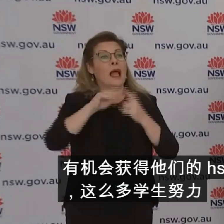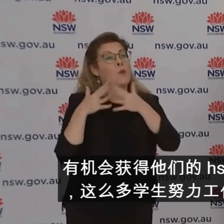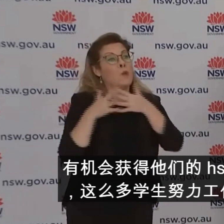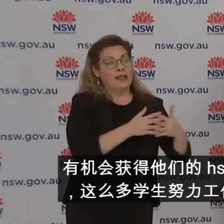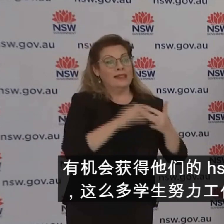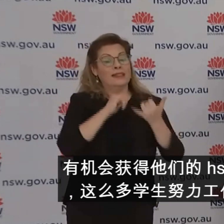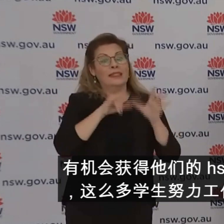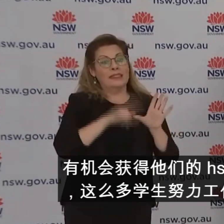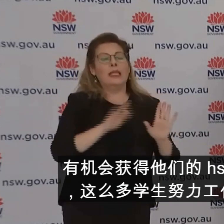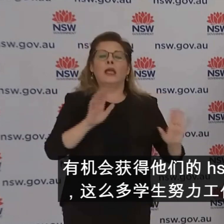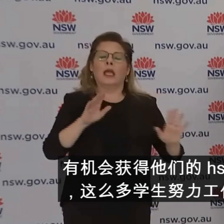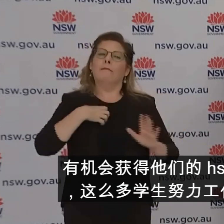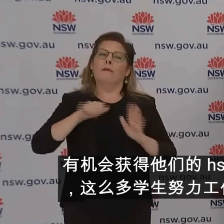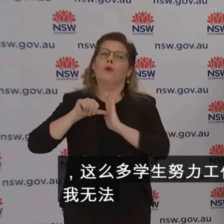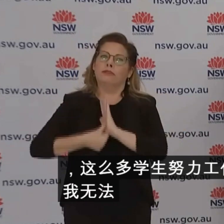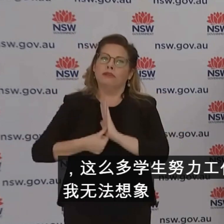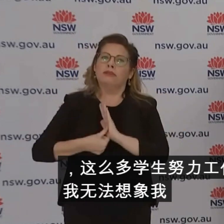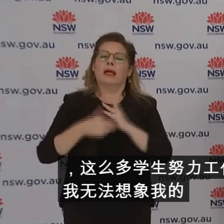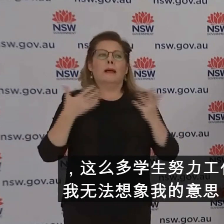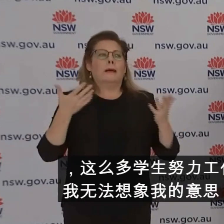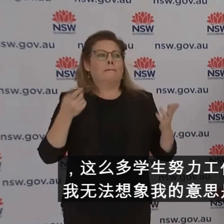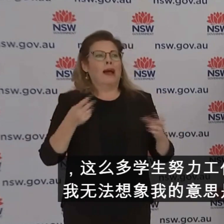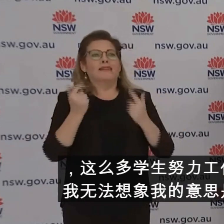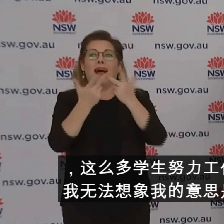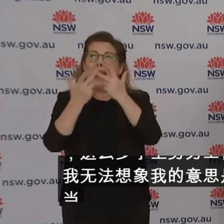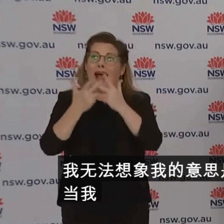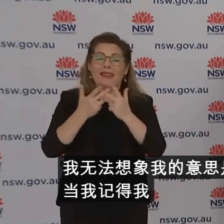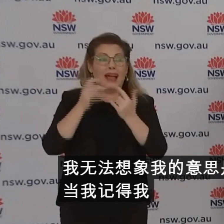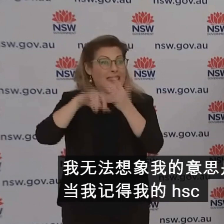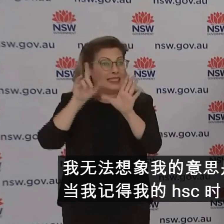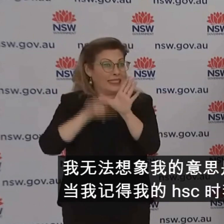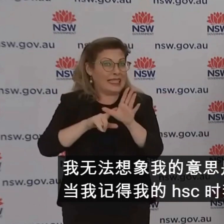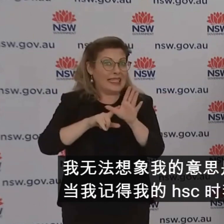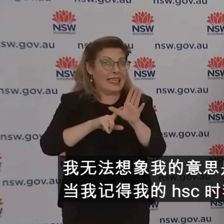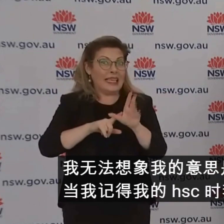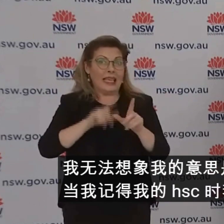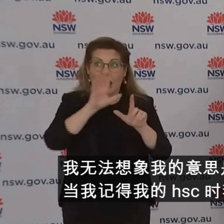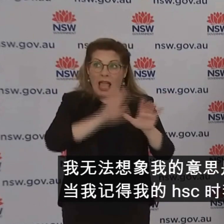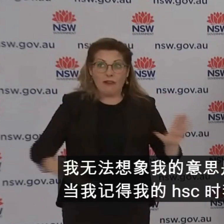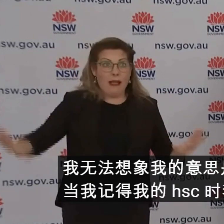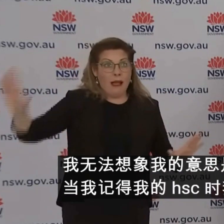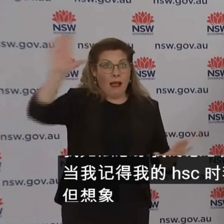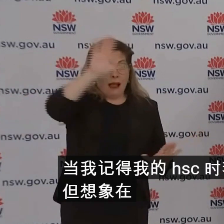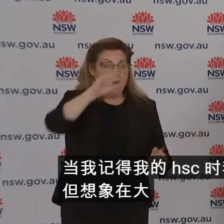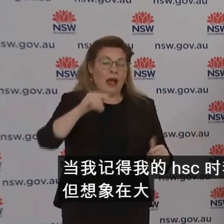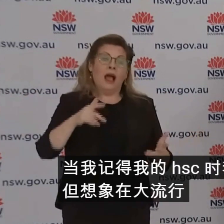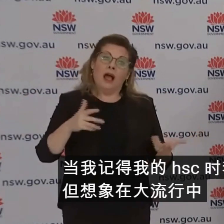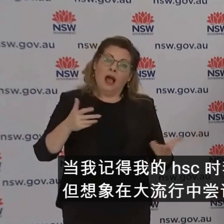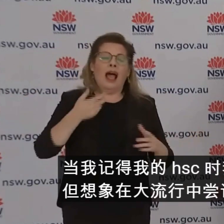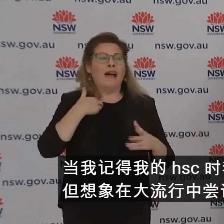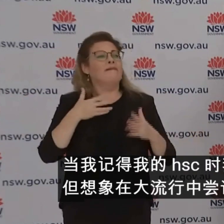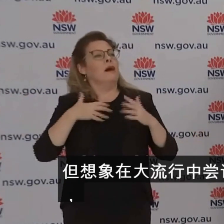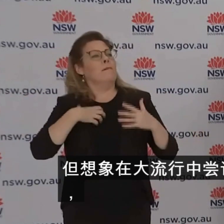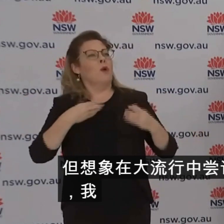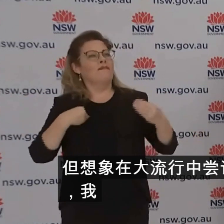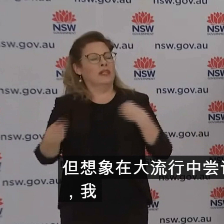students have worked so hard. I can't imagine. I mean, I still have trauma when I remember my HSC, but imagine trying to